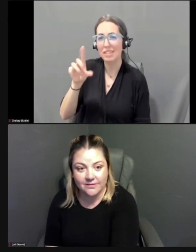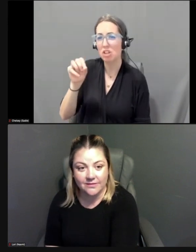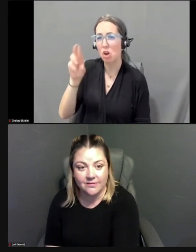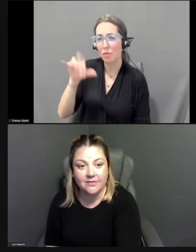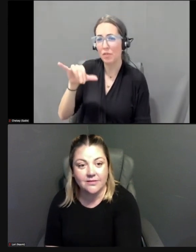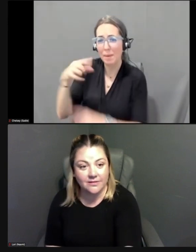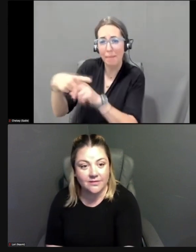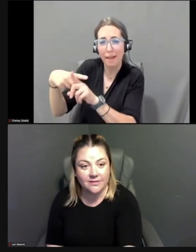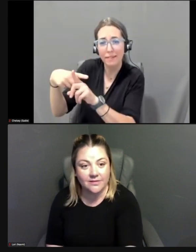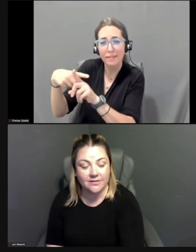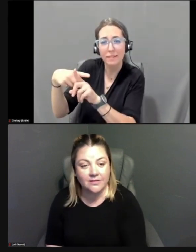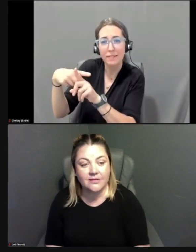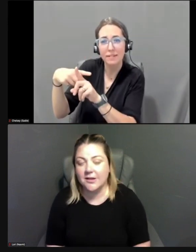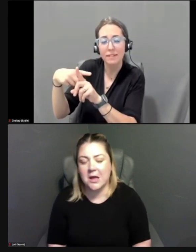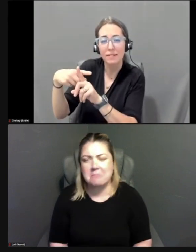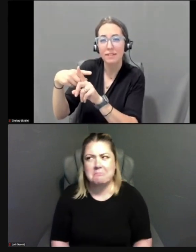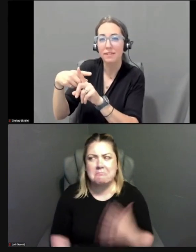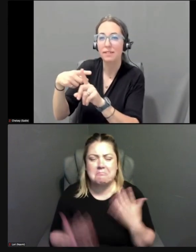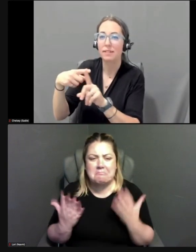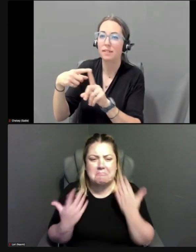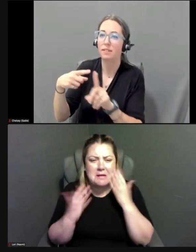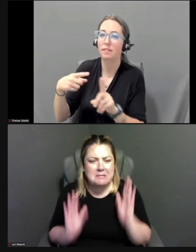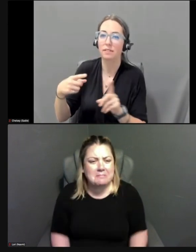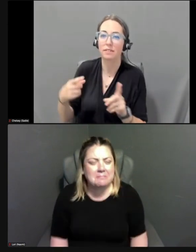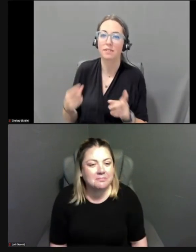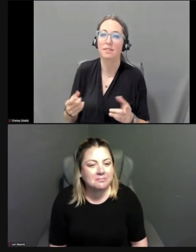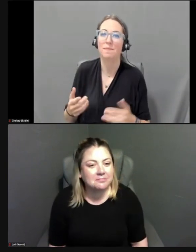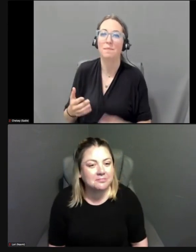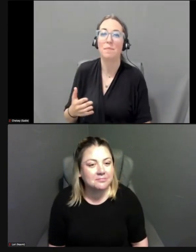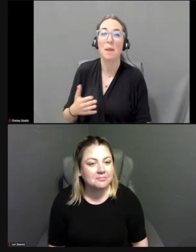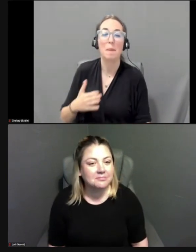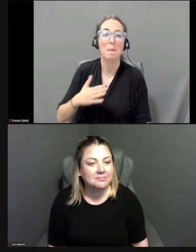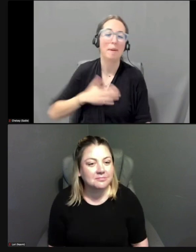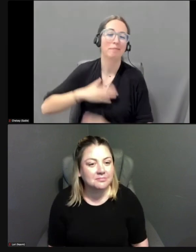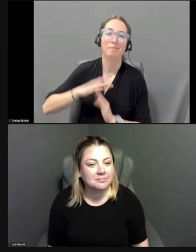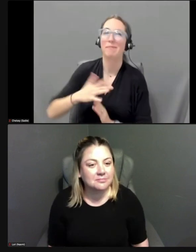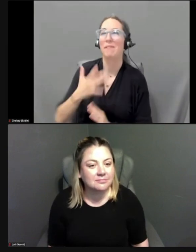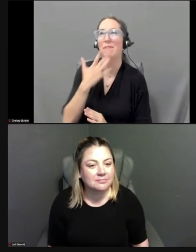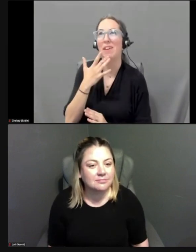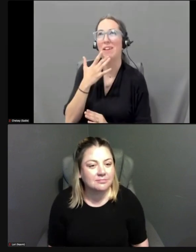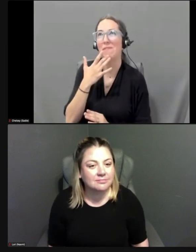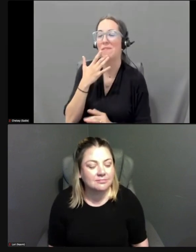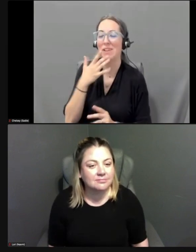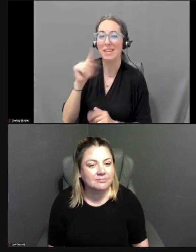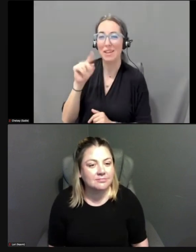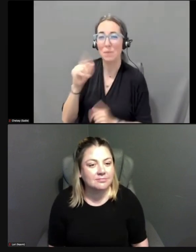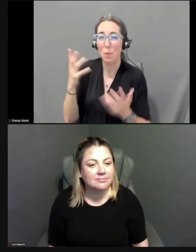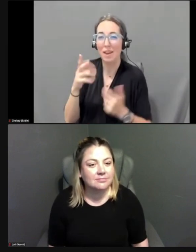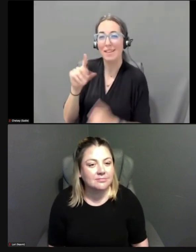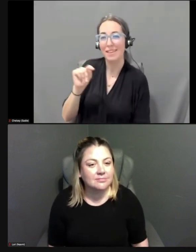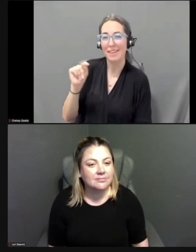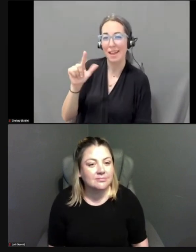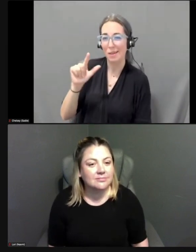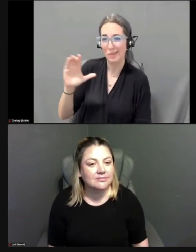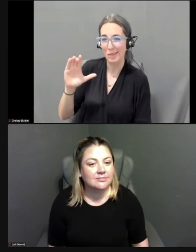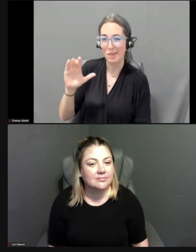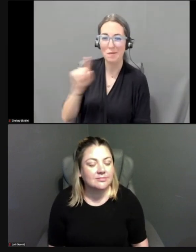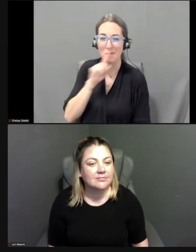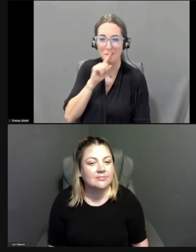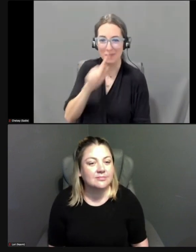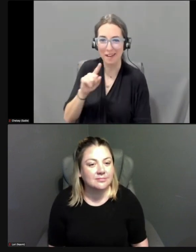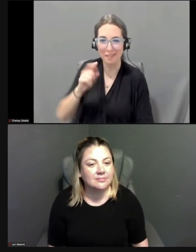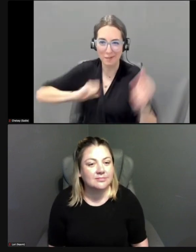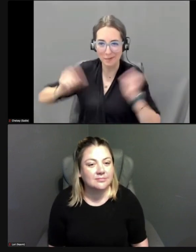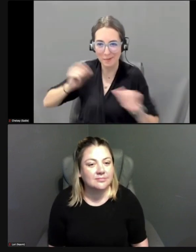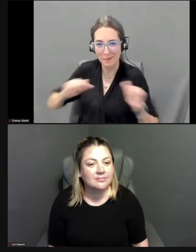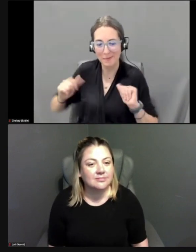so good because all of my favorite trash TV is basically any kind of TLC reality show or any other reality show. And